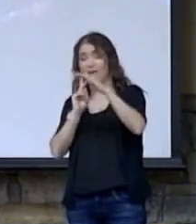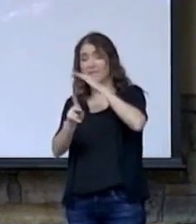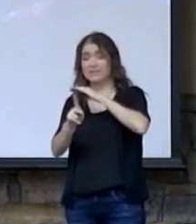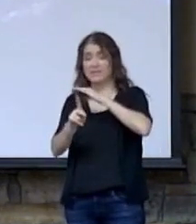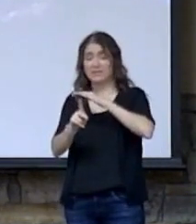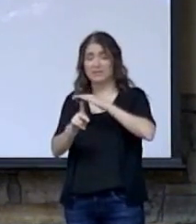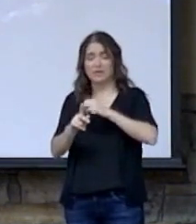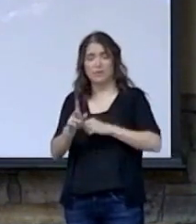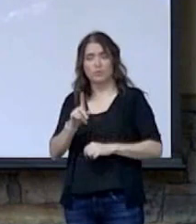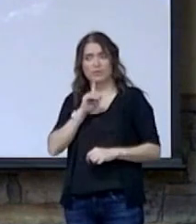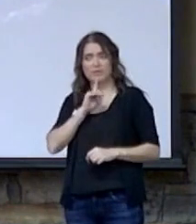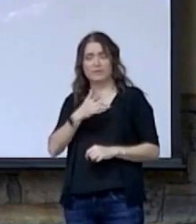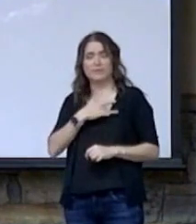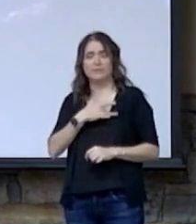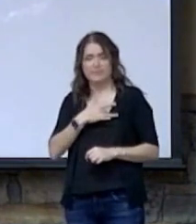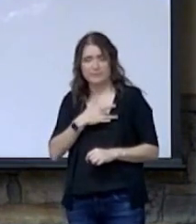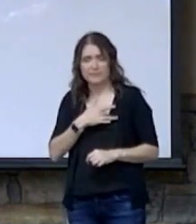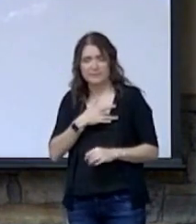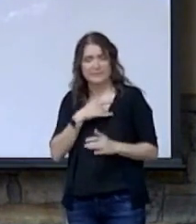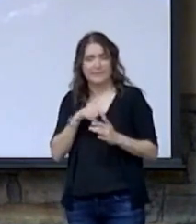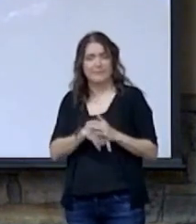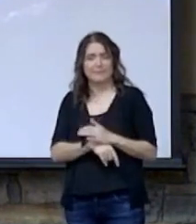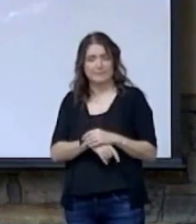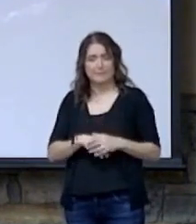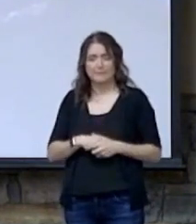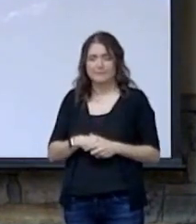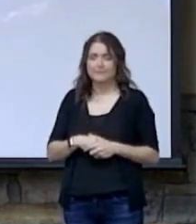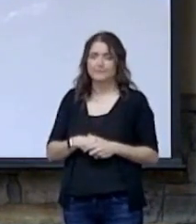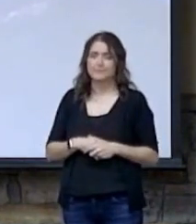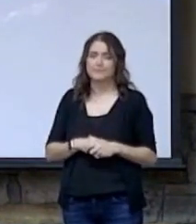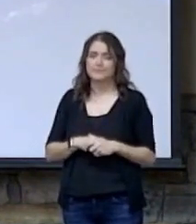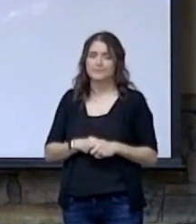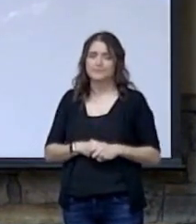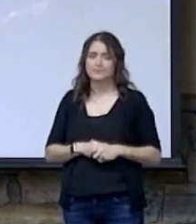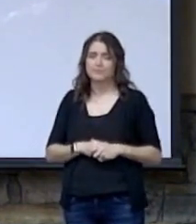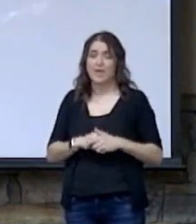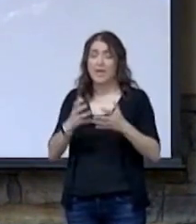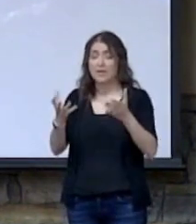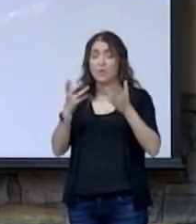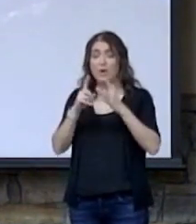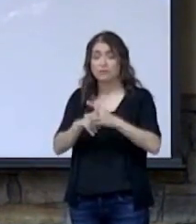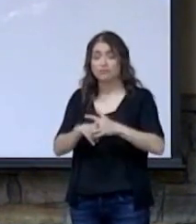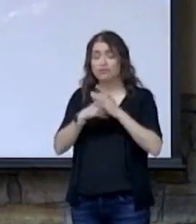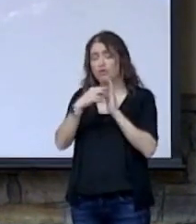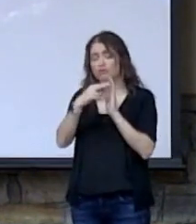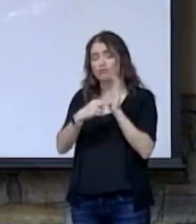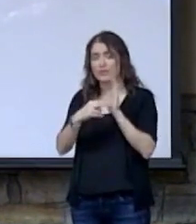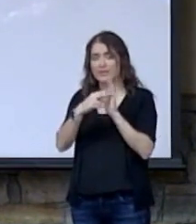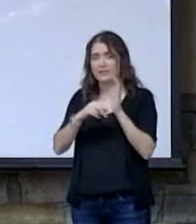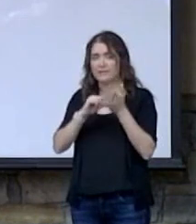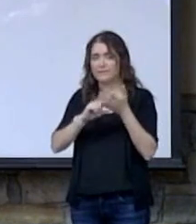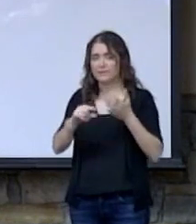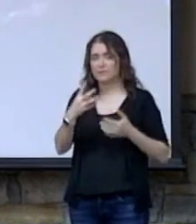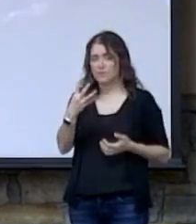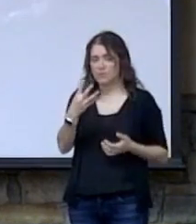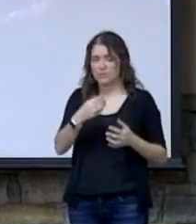are cutting. They're deep. And I want to start just reading in verse number 4.